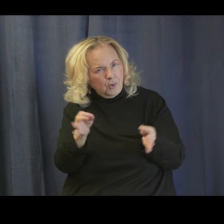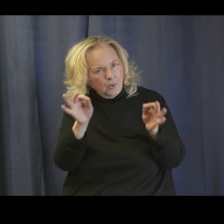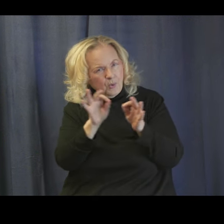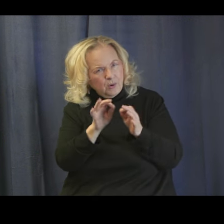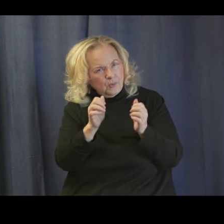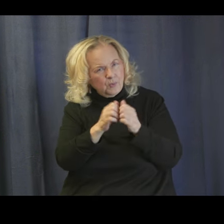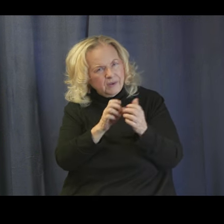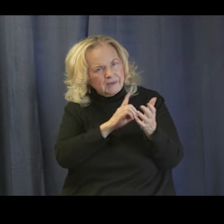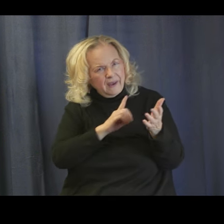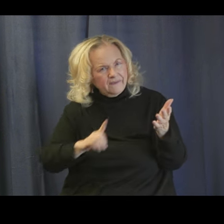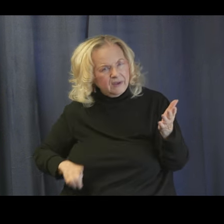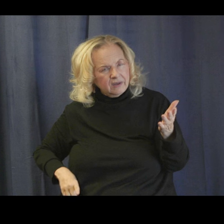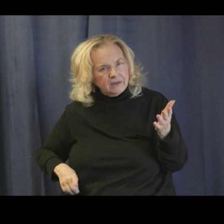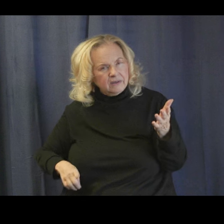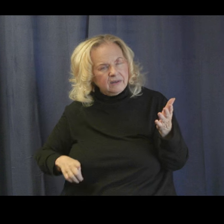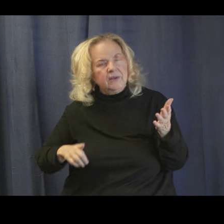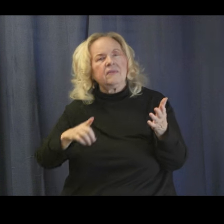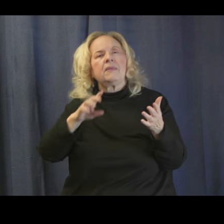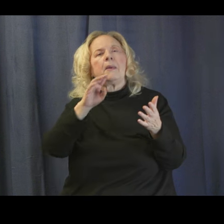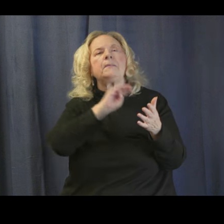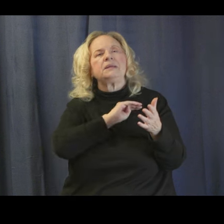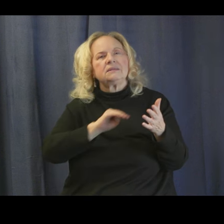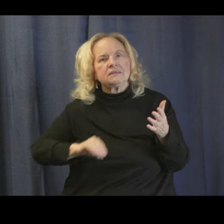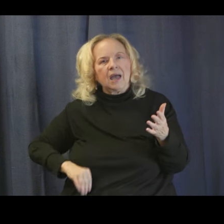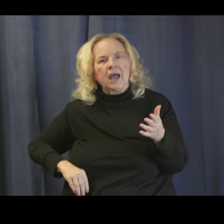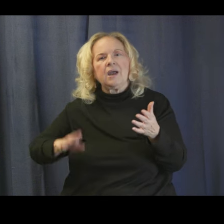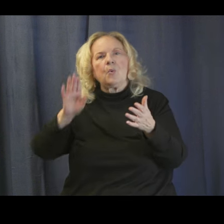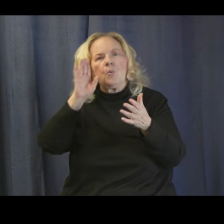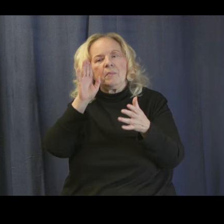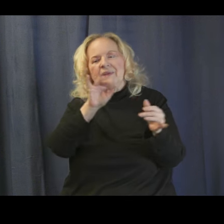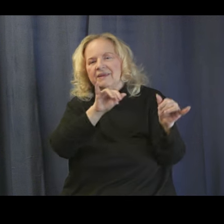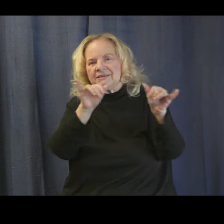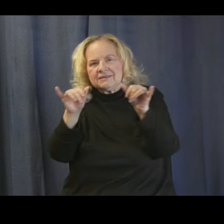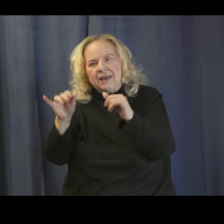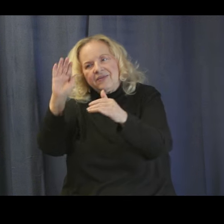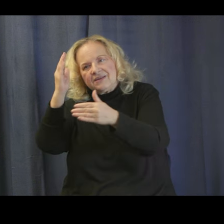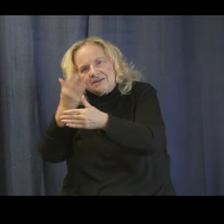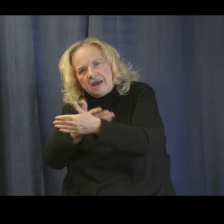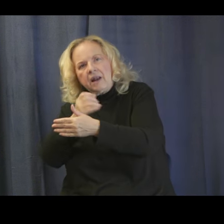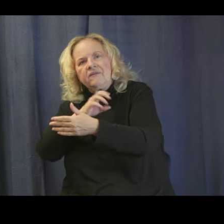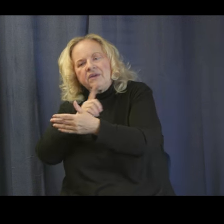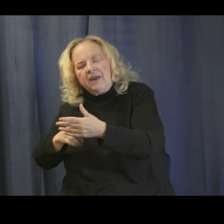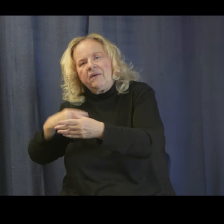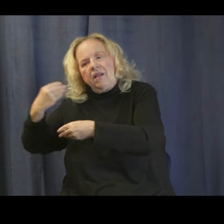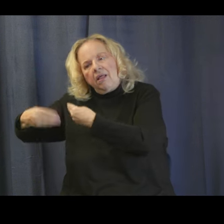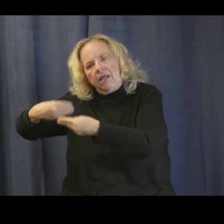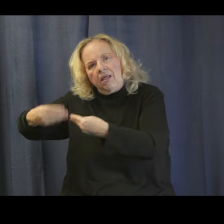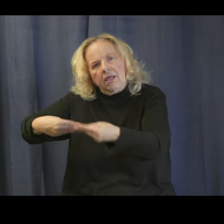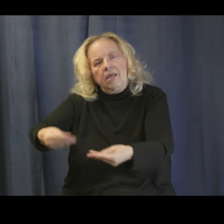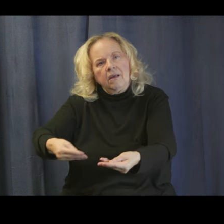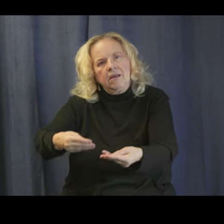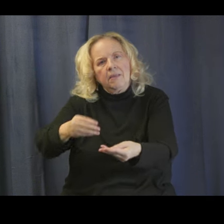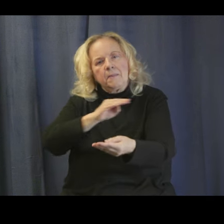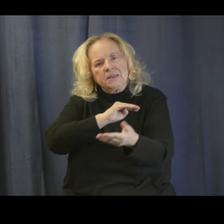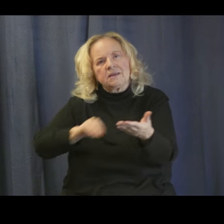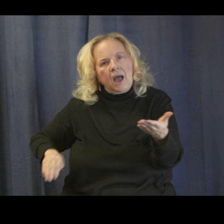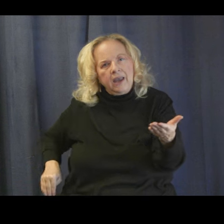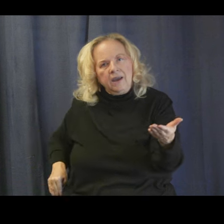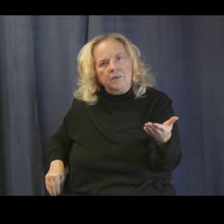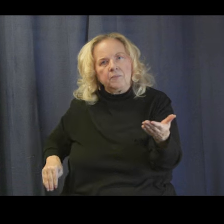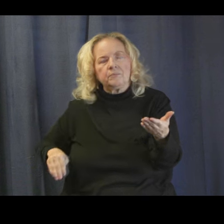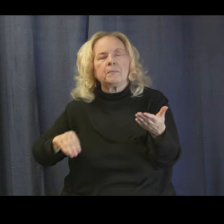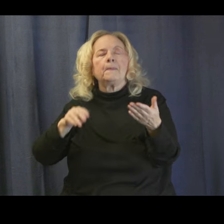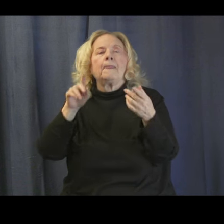is it with David? Because the Messiah is going to be the son of David. He's the Messiah. Well, look